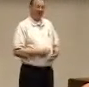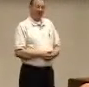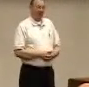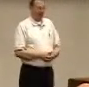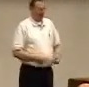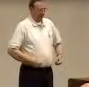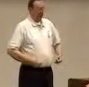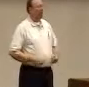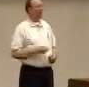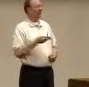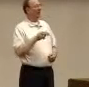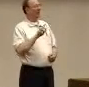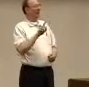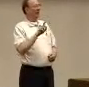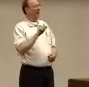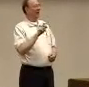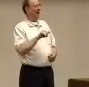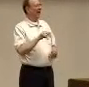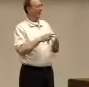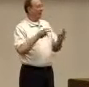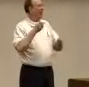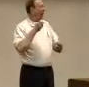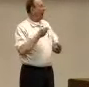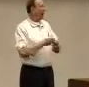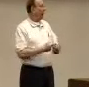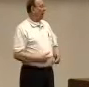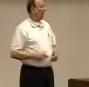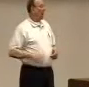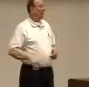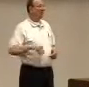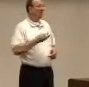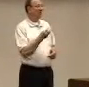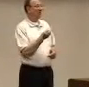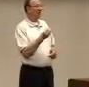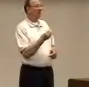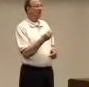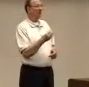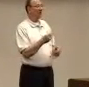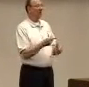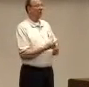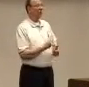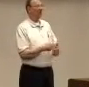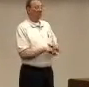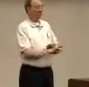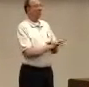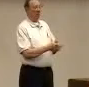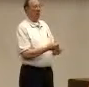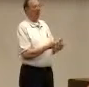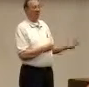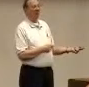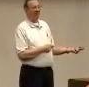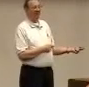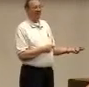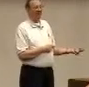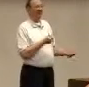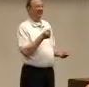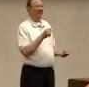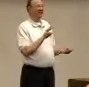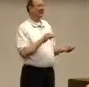store. So Danny lived a very hard life. When Danny was 14, he had his first